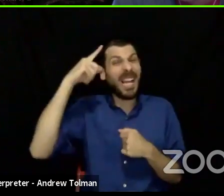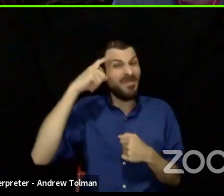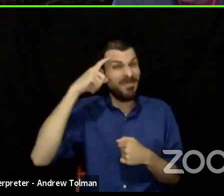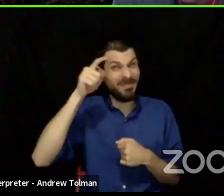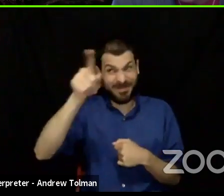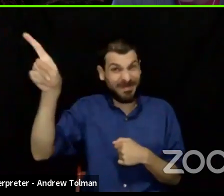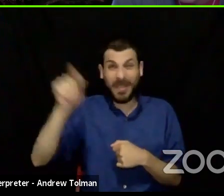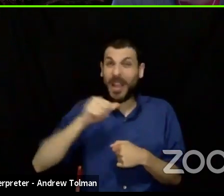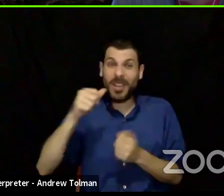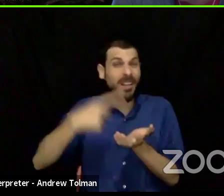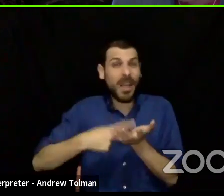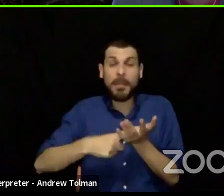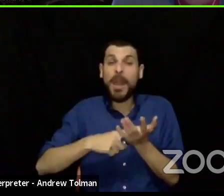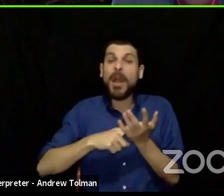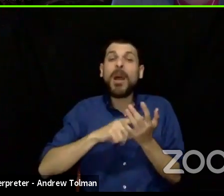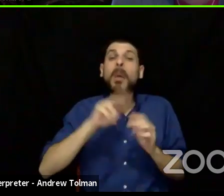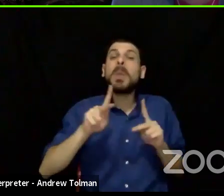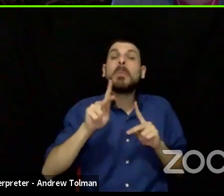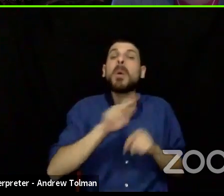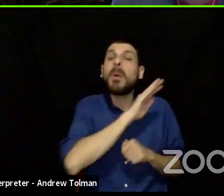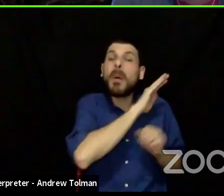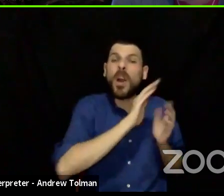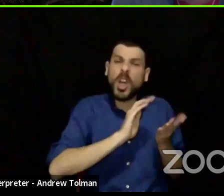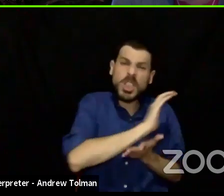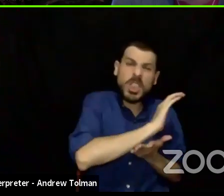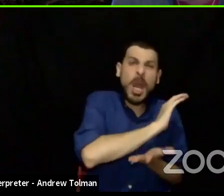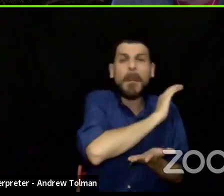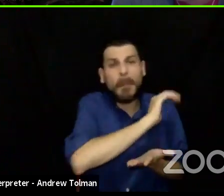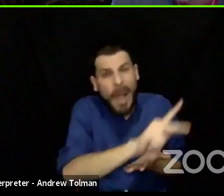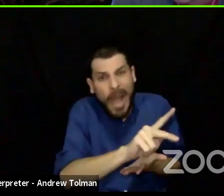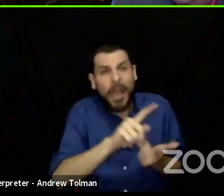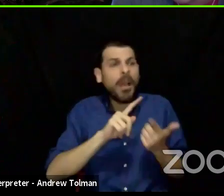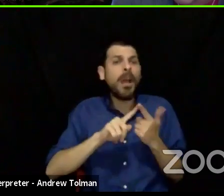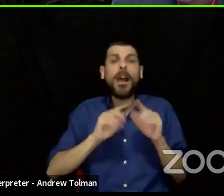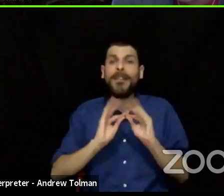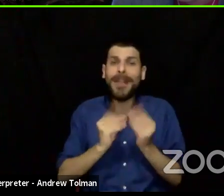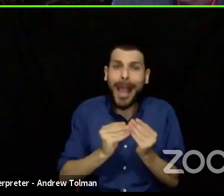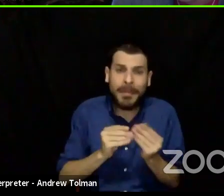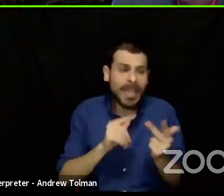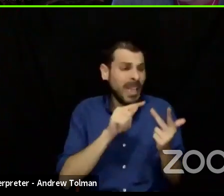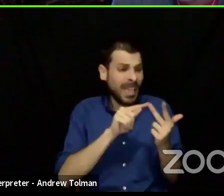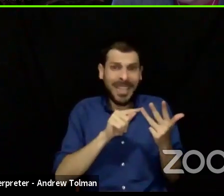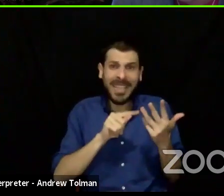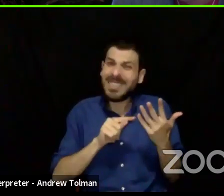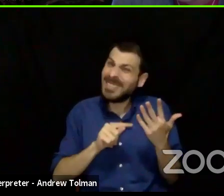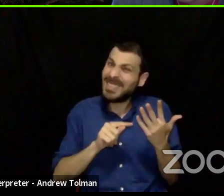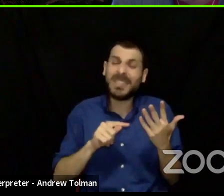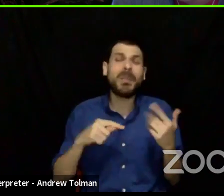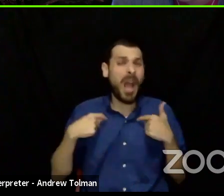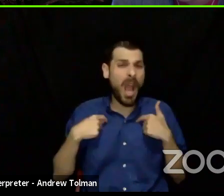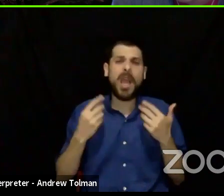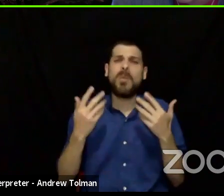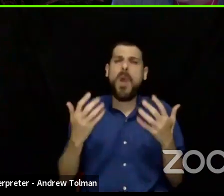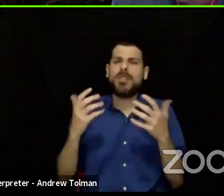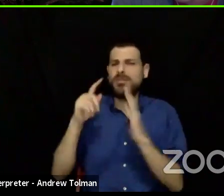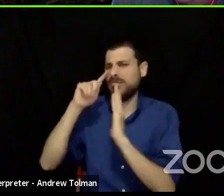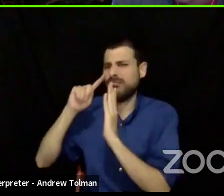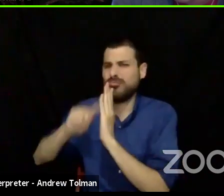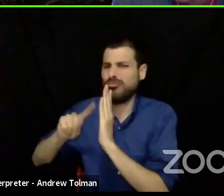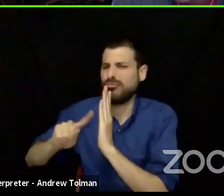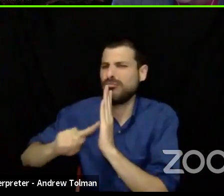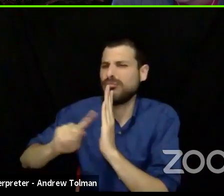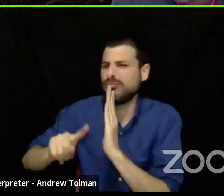So I would just like to get in there and get some real serious audits happening so that we can kind of look at what is actually